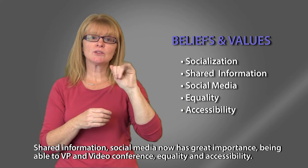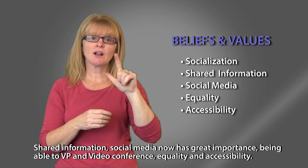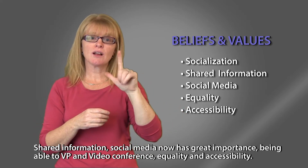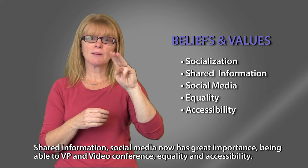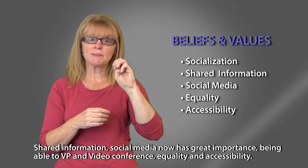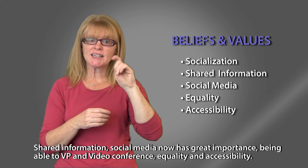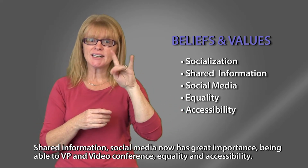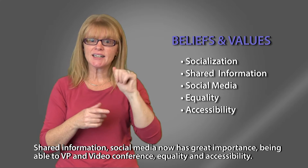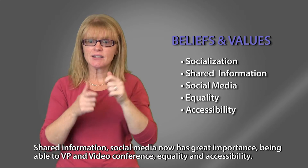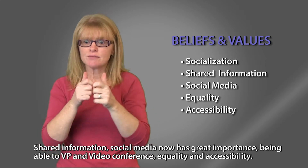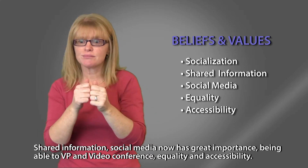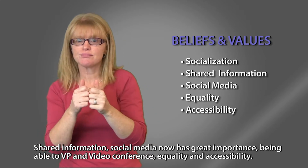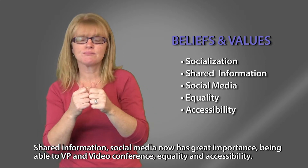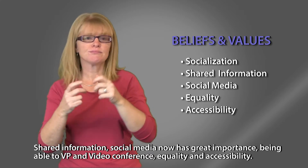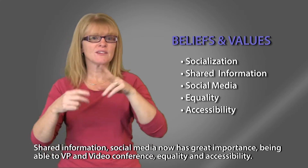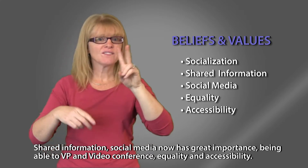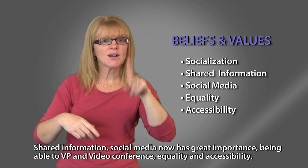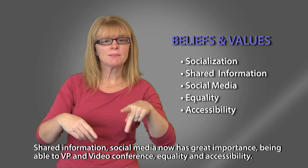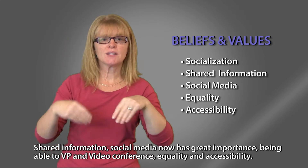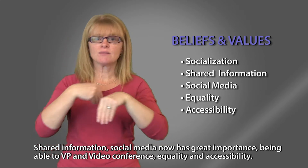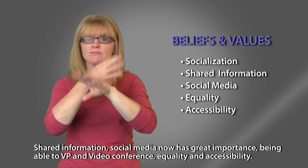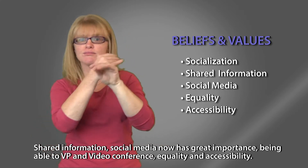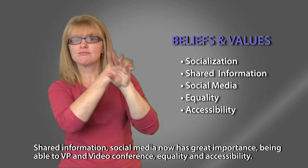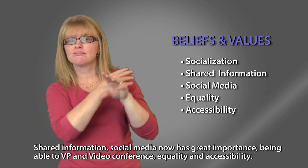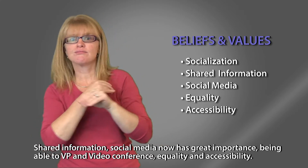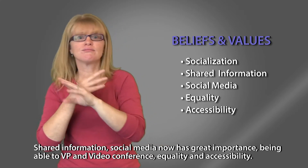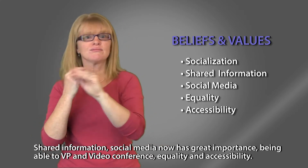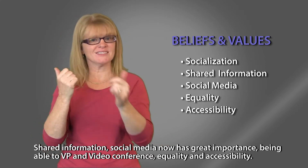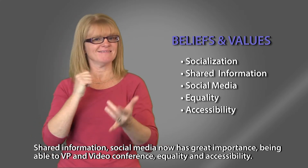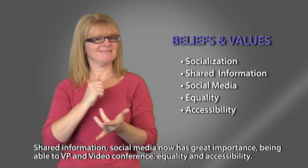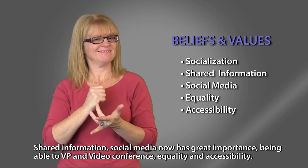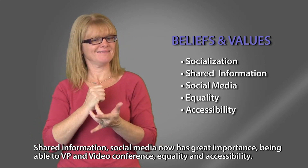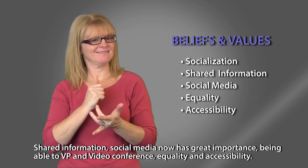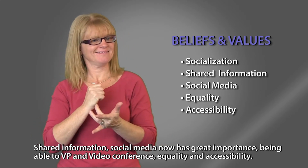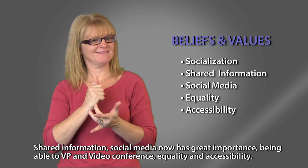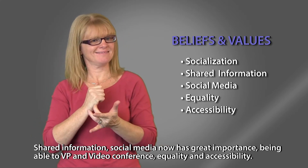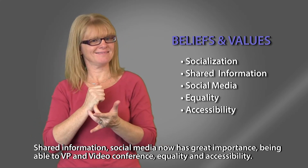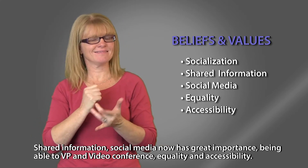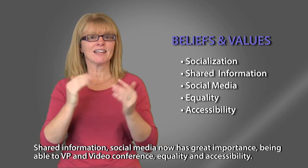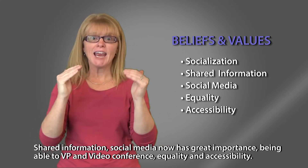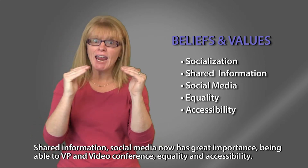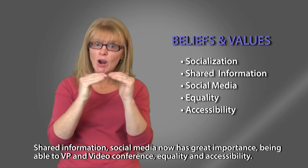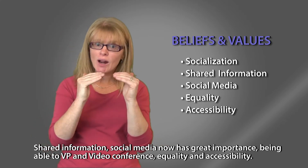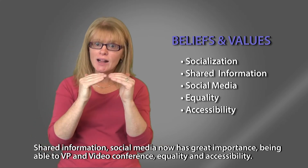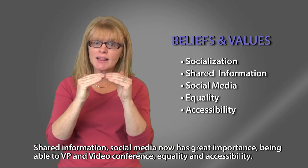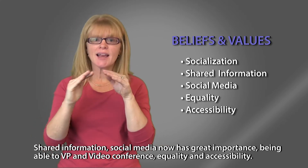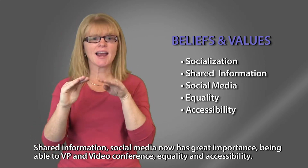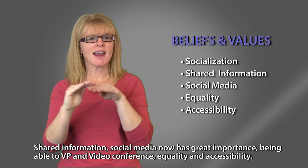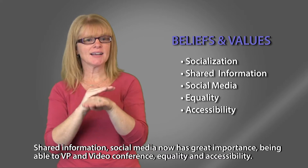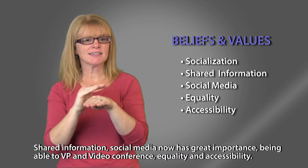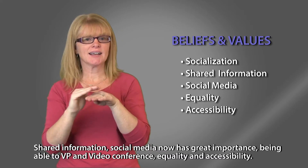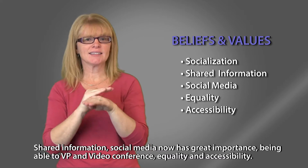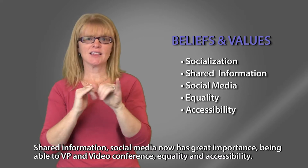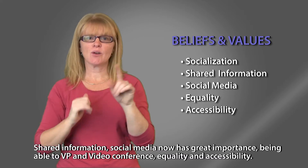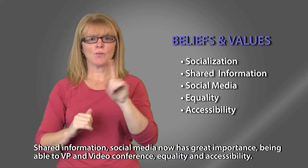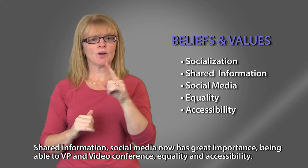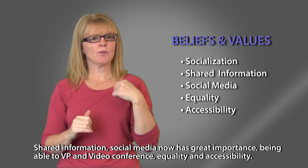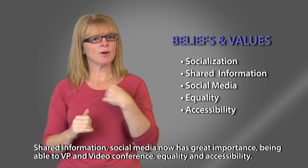Social media now has great importance, being able to VP and video conference. Equality